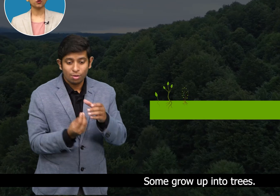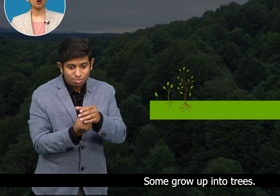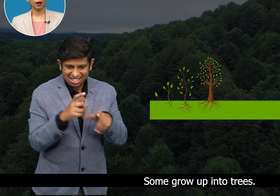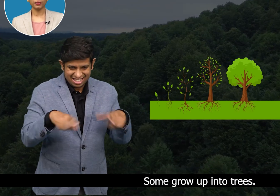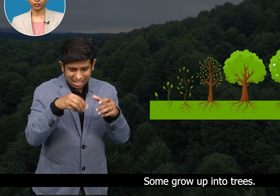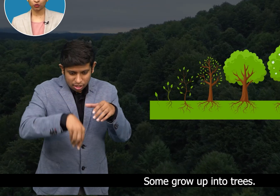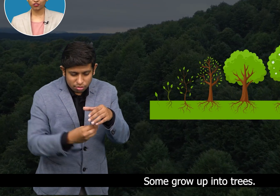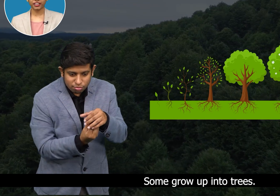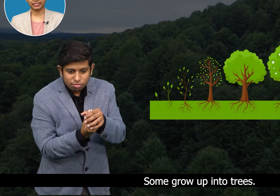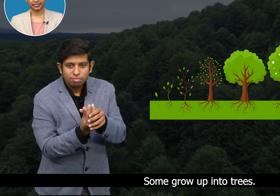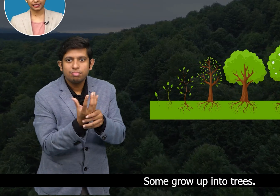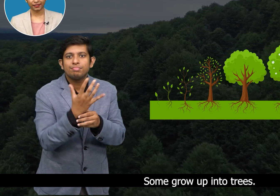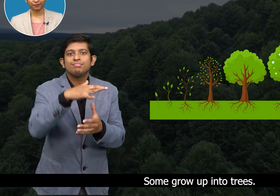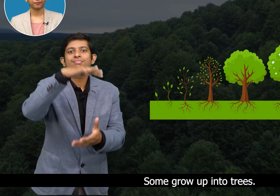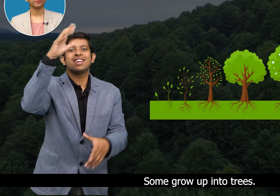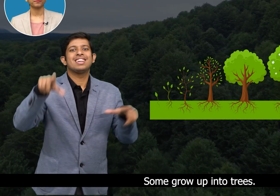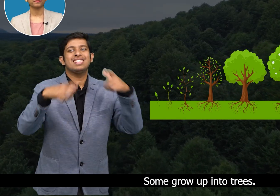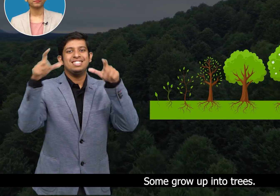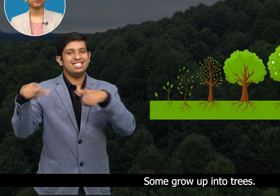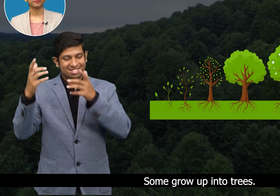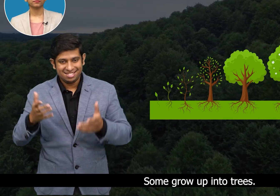Some grow up into trees.